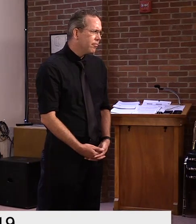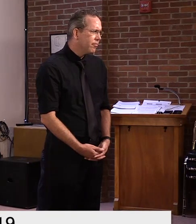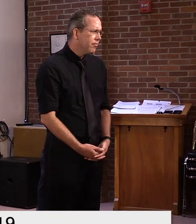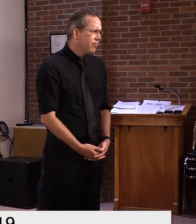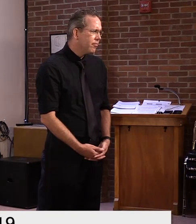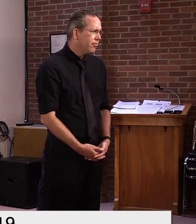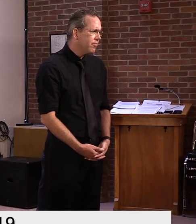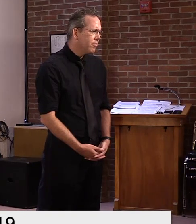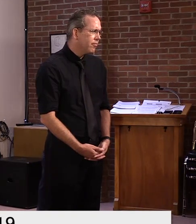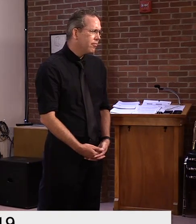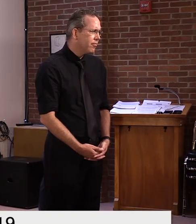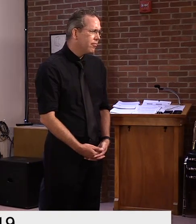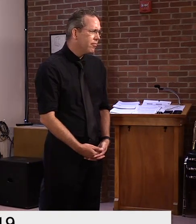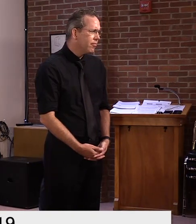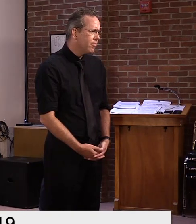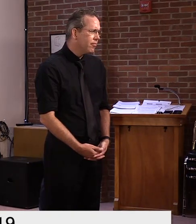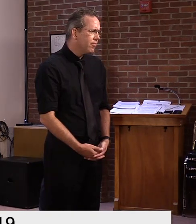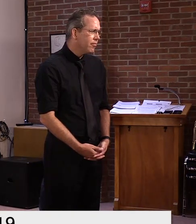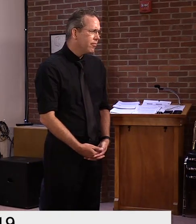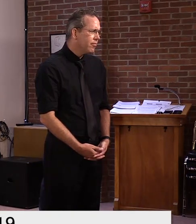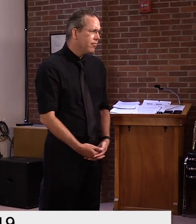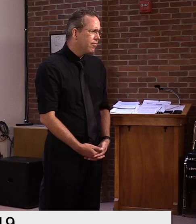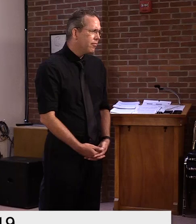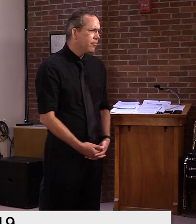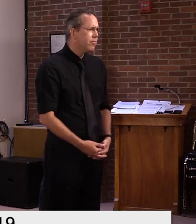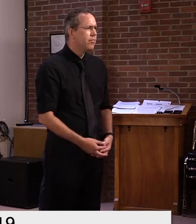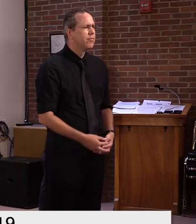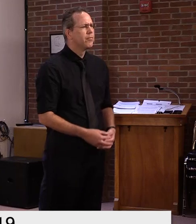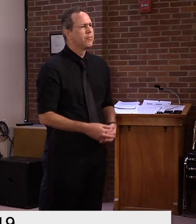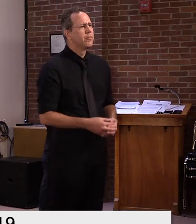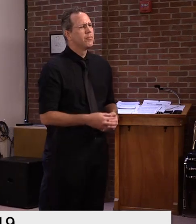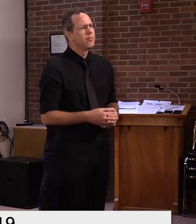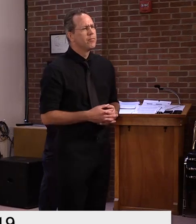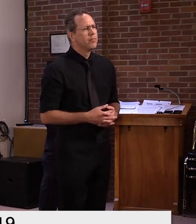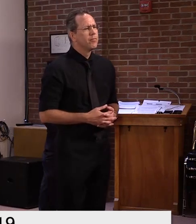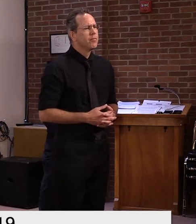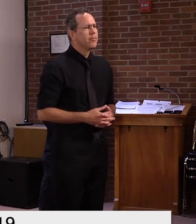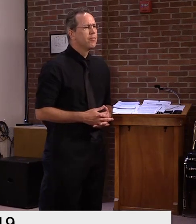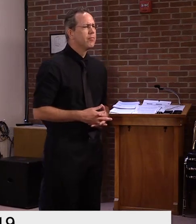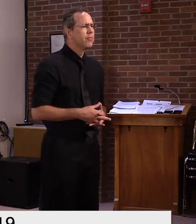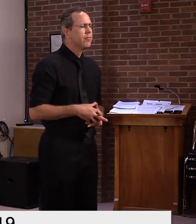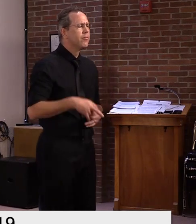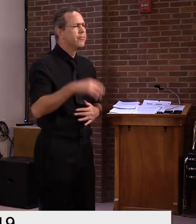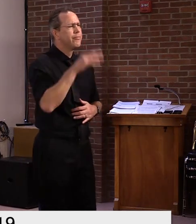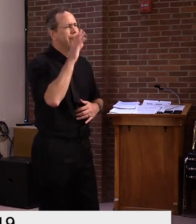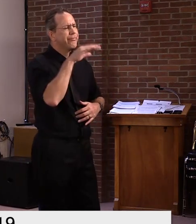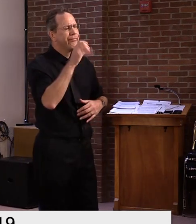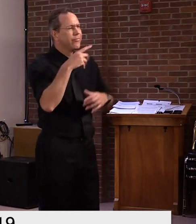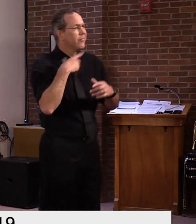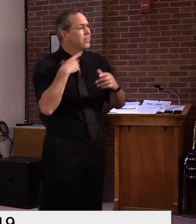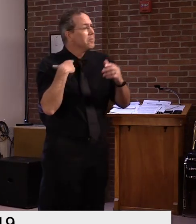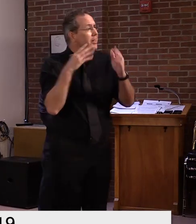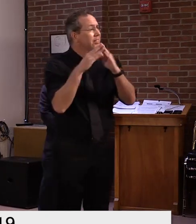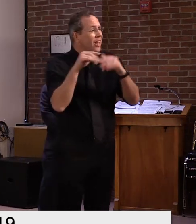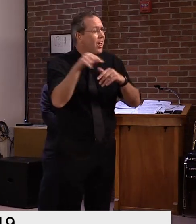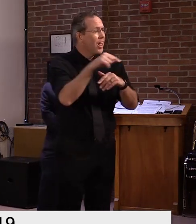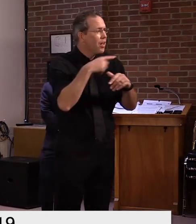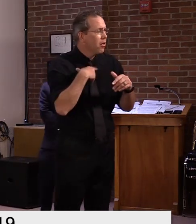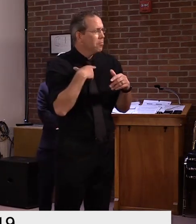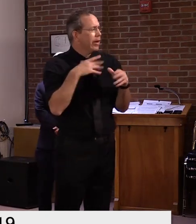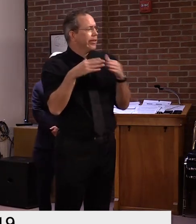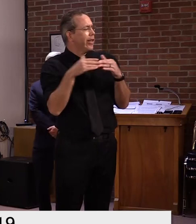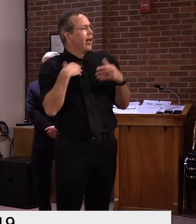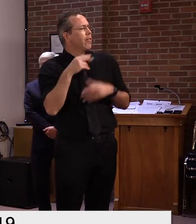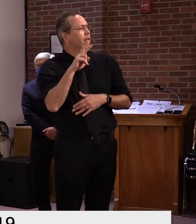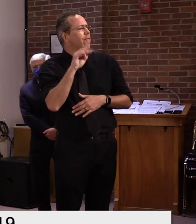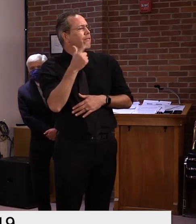remotely, virtually, and I think that's going to continue to be enhanced. As well, we're just going to have to find ways